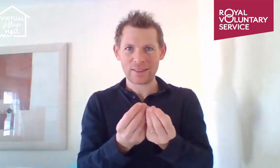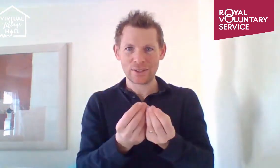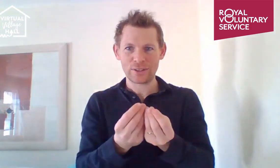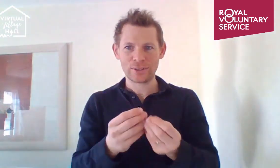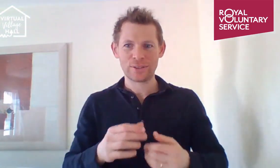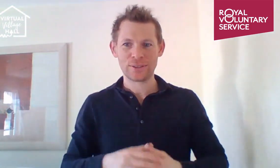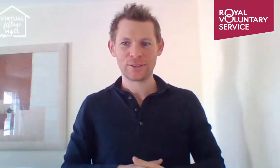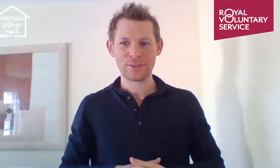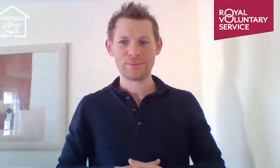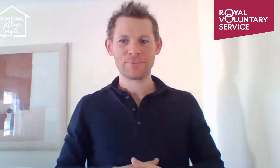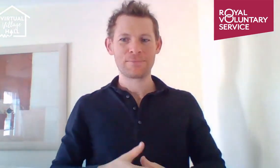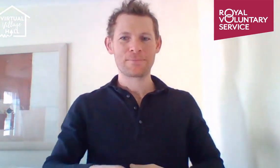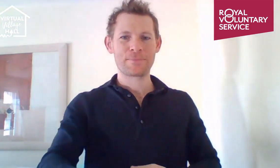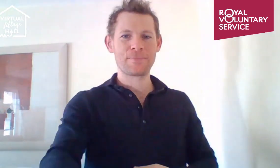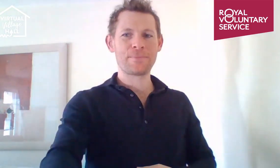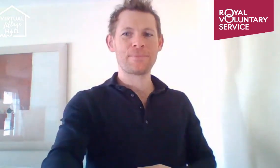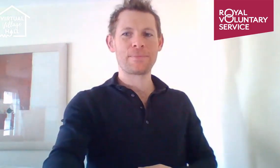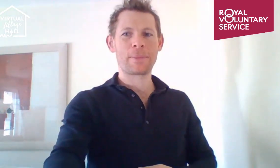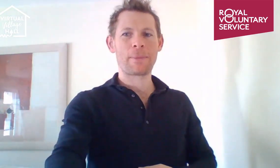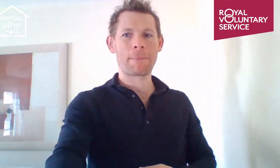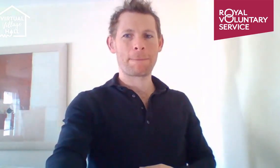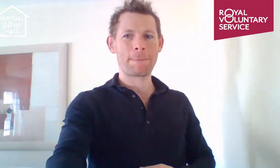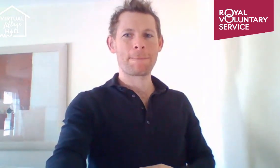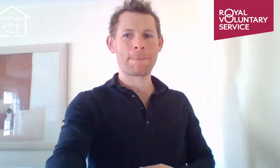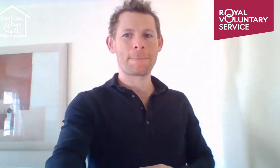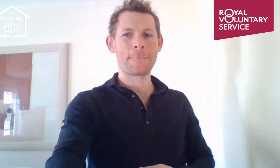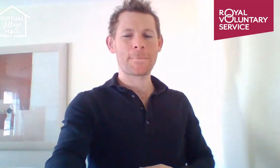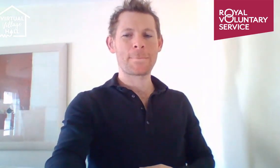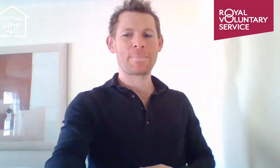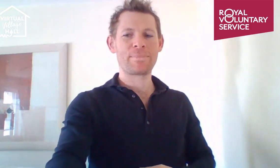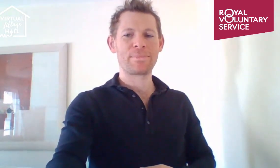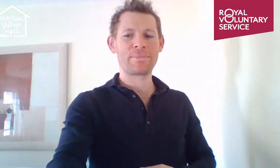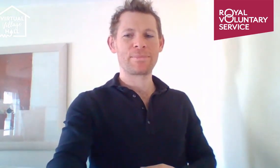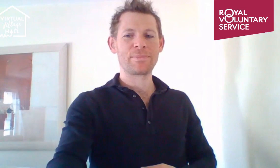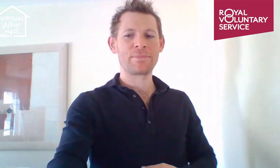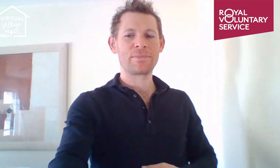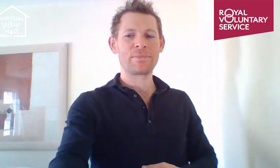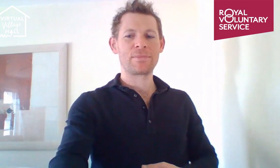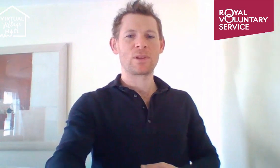So we've 10 signs so far altogether that we can recap on.